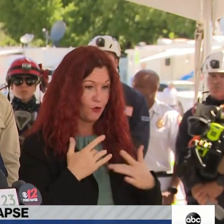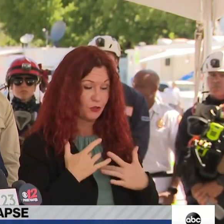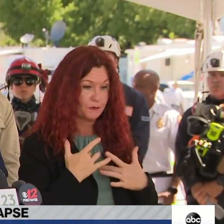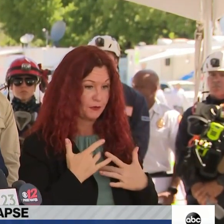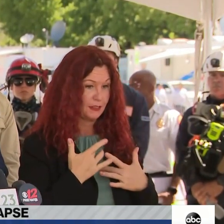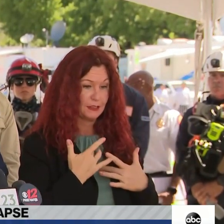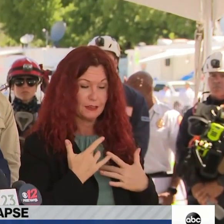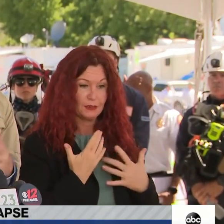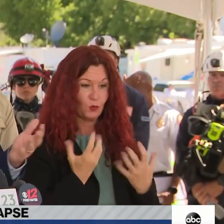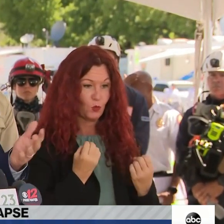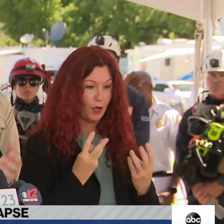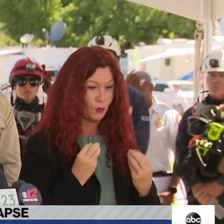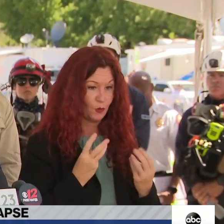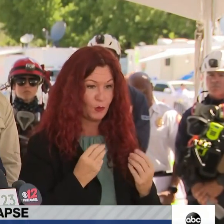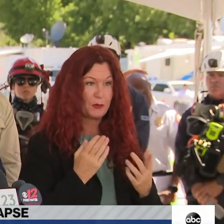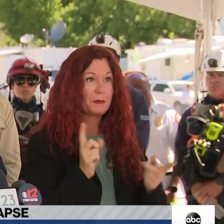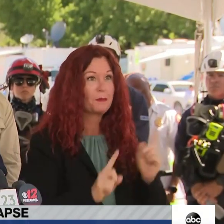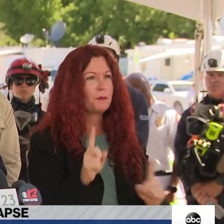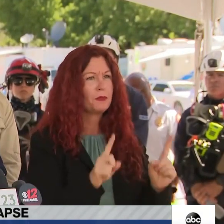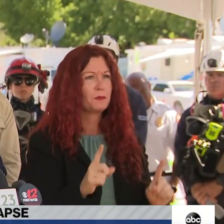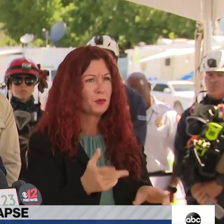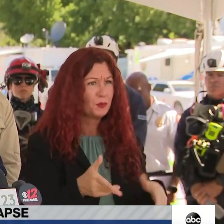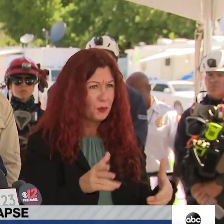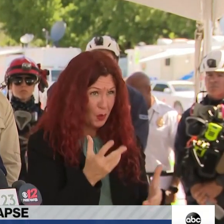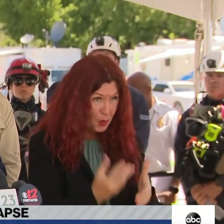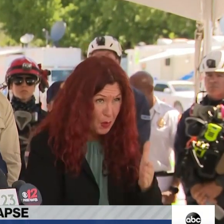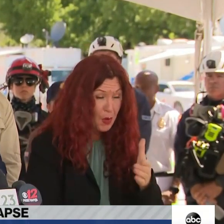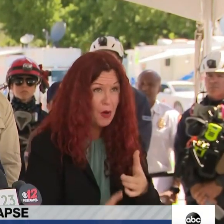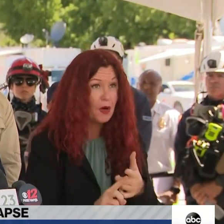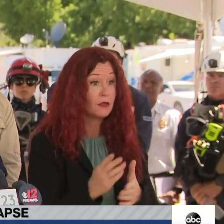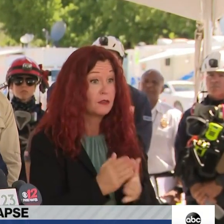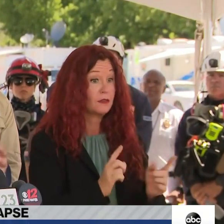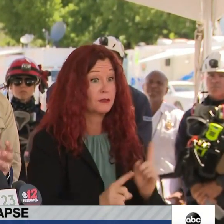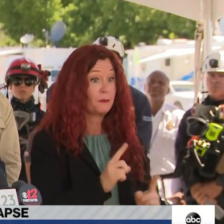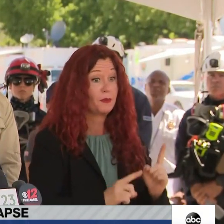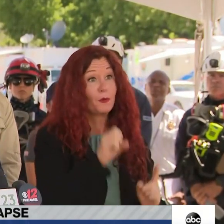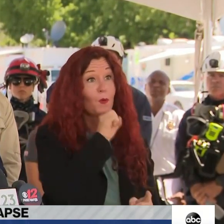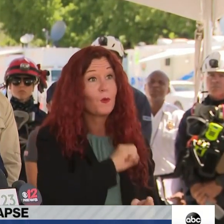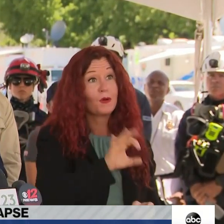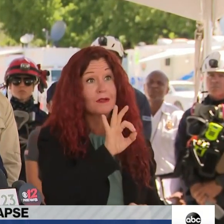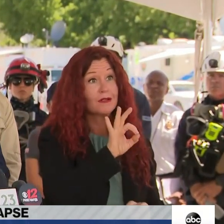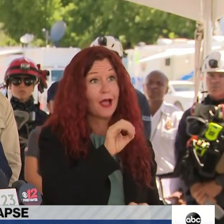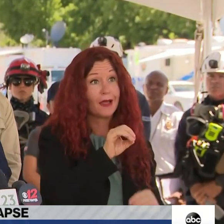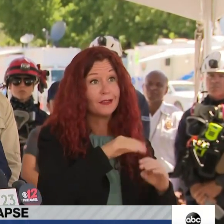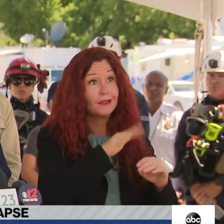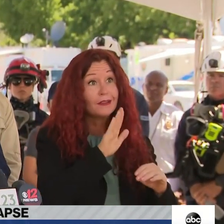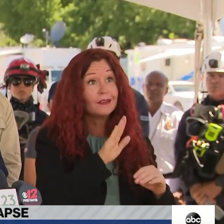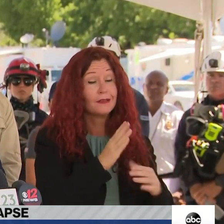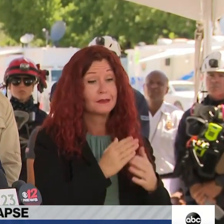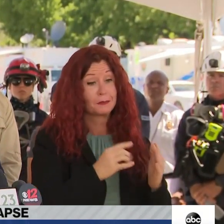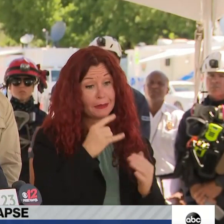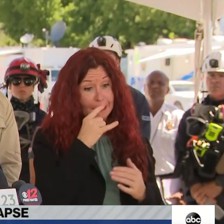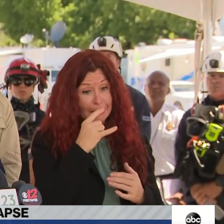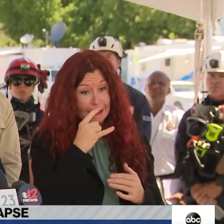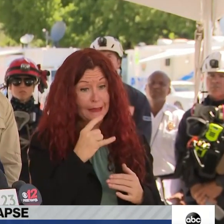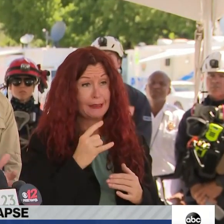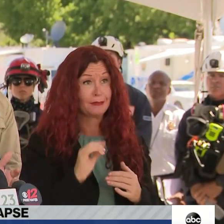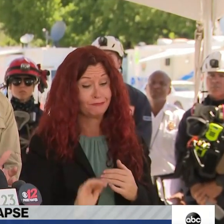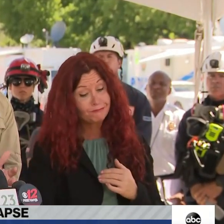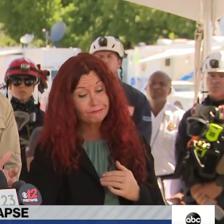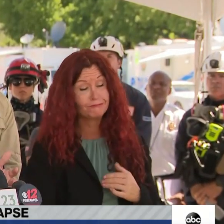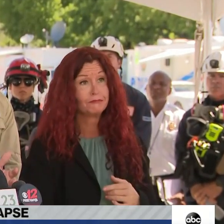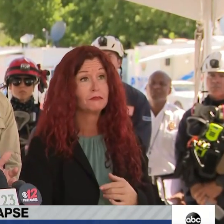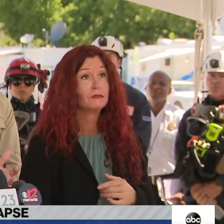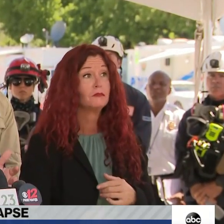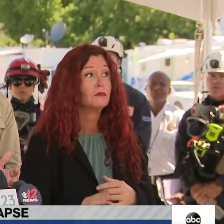a range. I mean, you have people who lived a full life at age 90 plus. You have young kids. You have some of